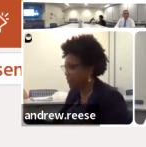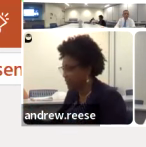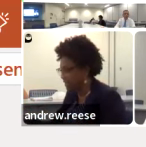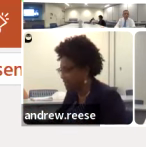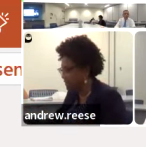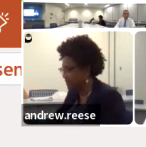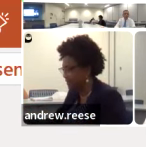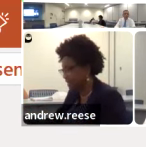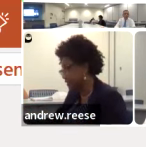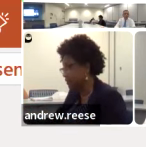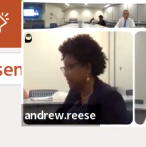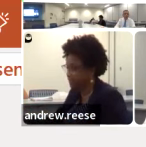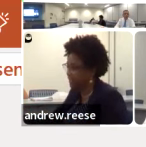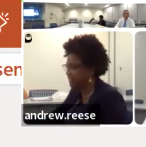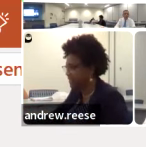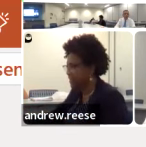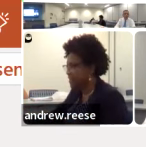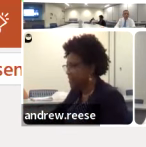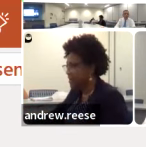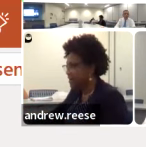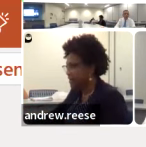placed in employment. That's job placement.